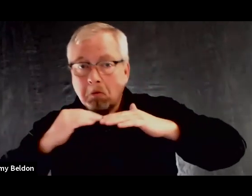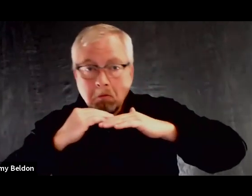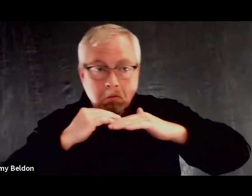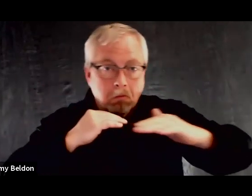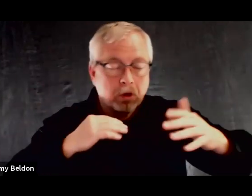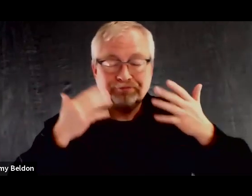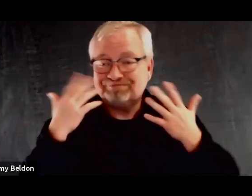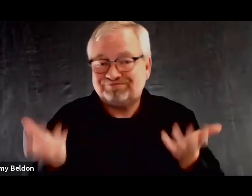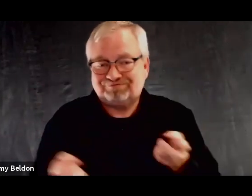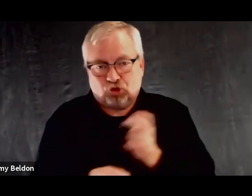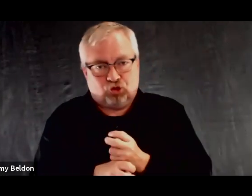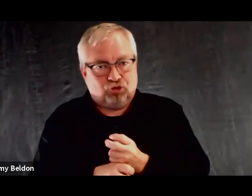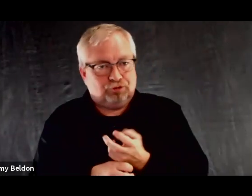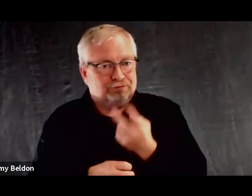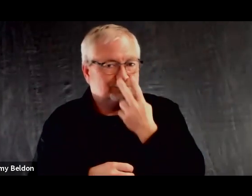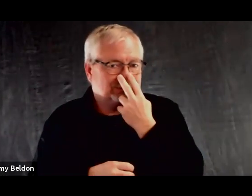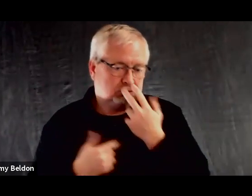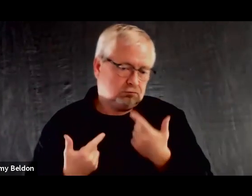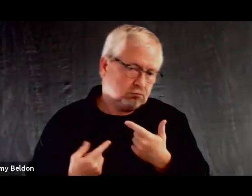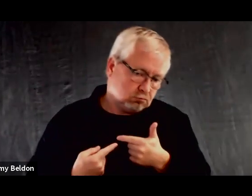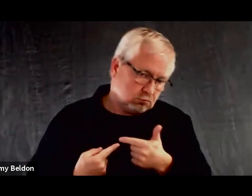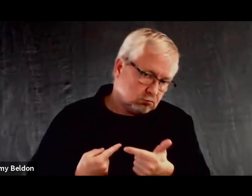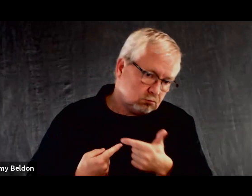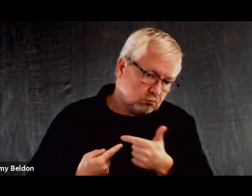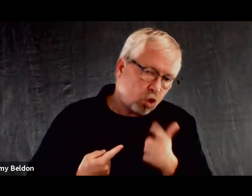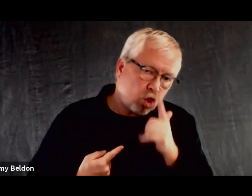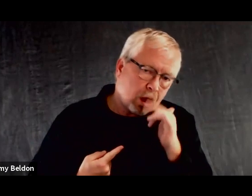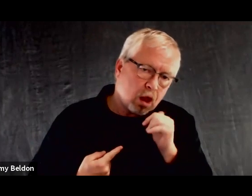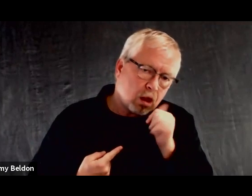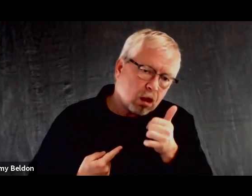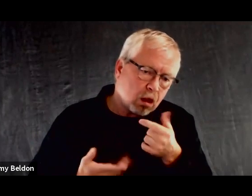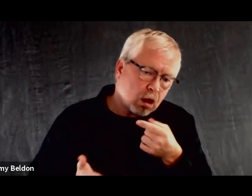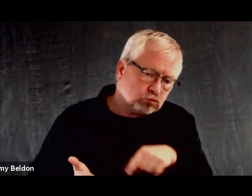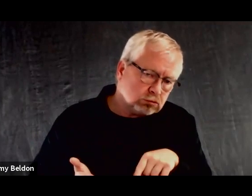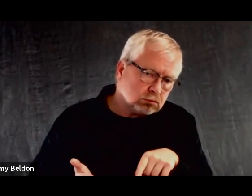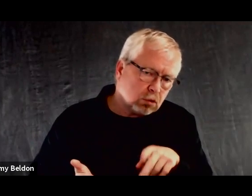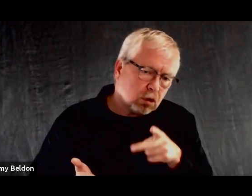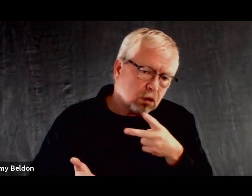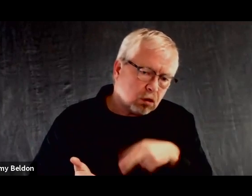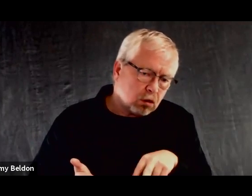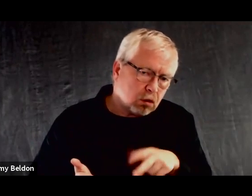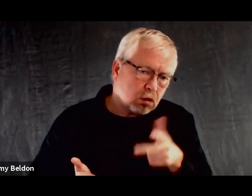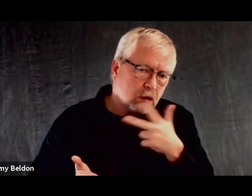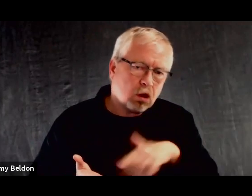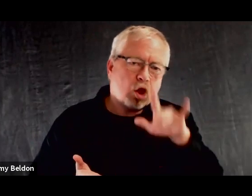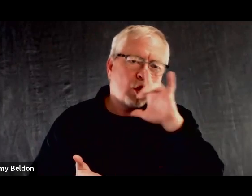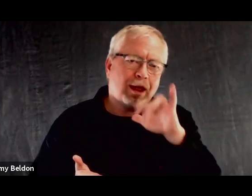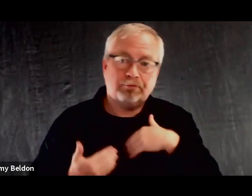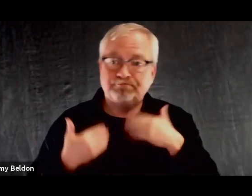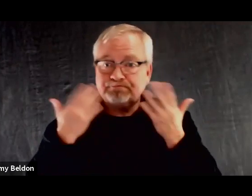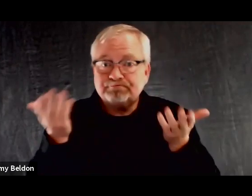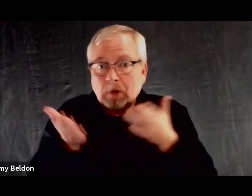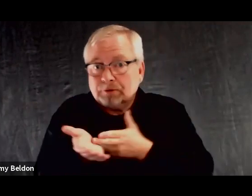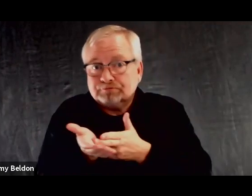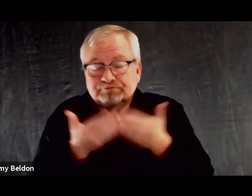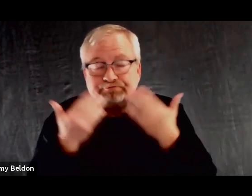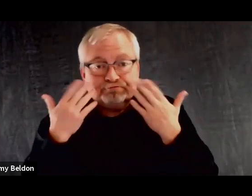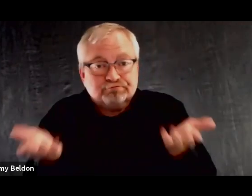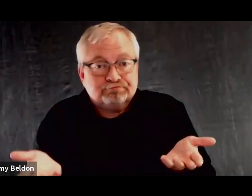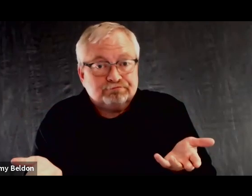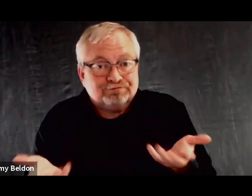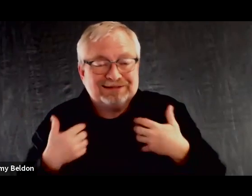what's the situation going to be like, a week from now, much less 2 weeks from now, in terms of what's happening to our growth rate of cases, what's